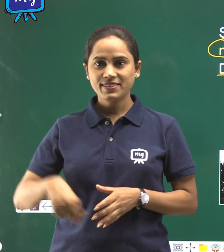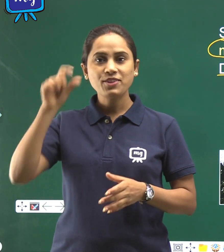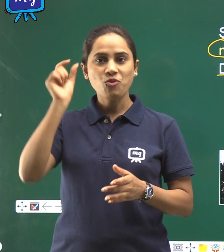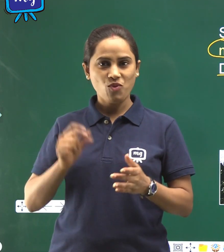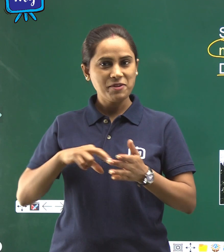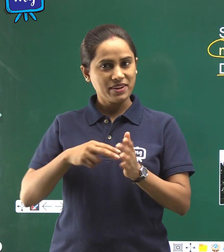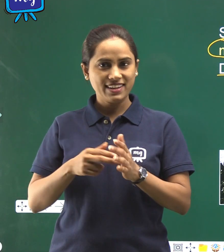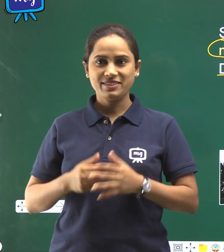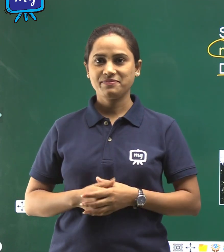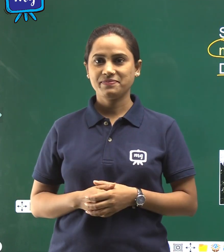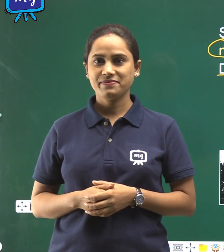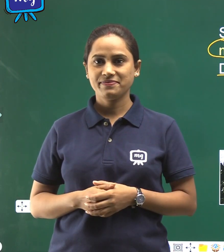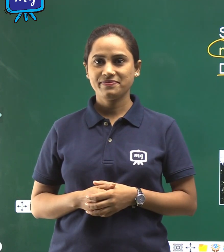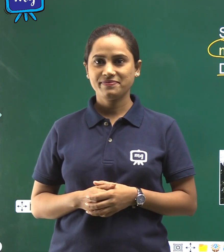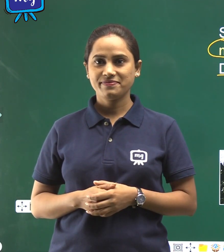Word meaning: